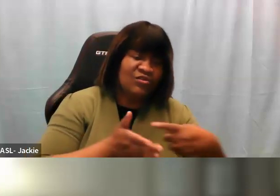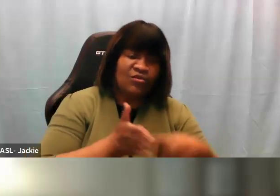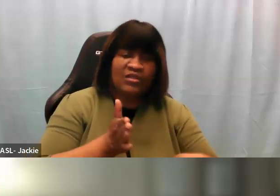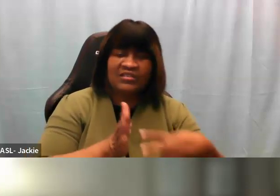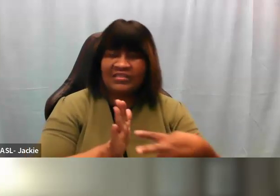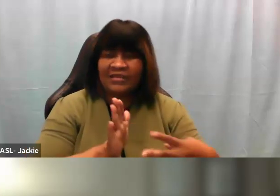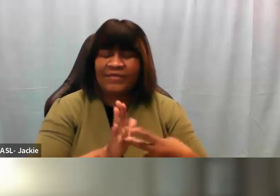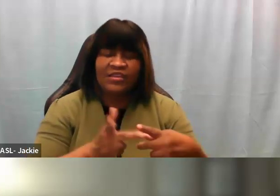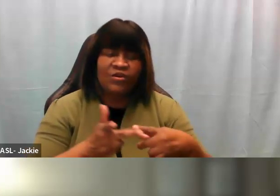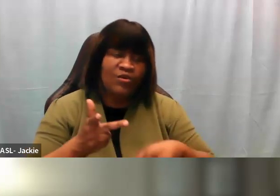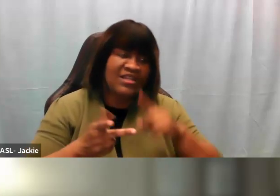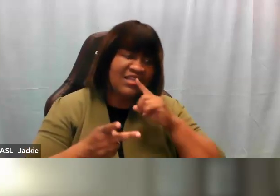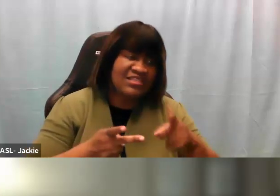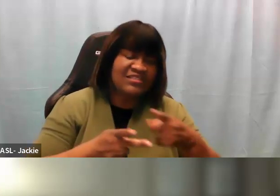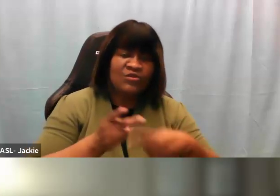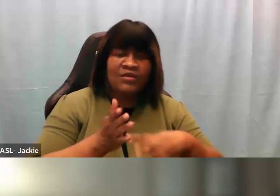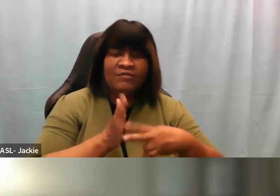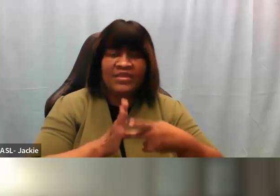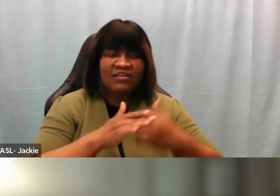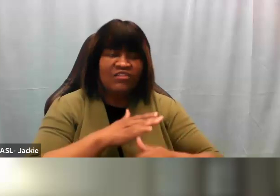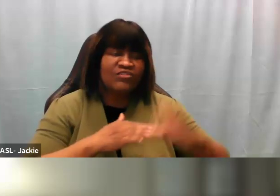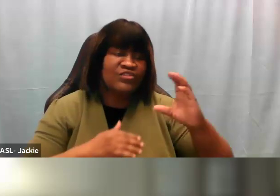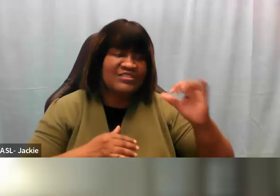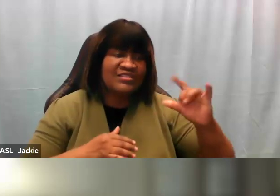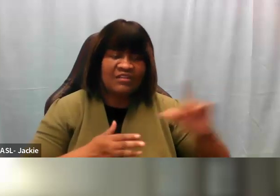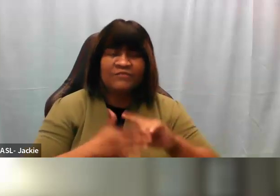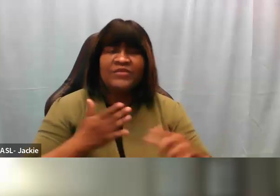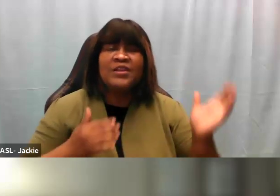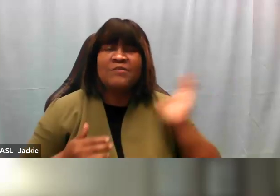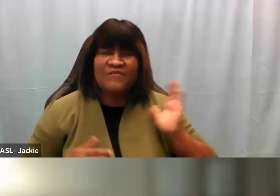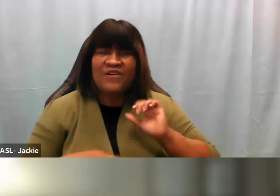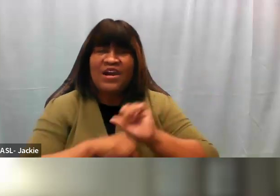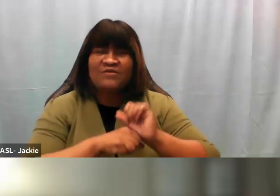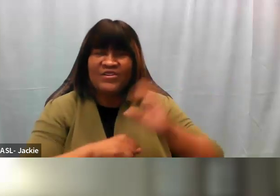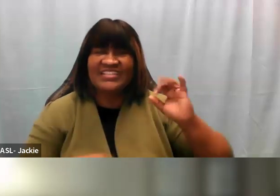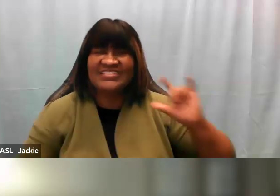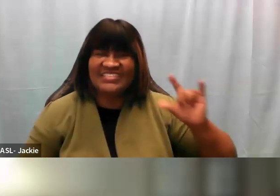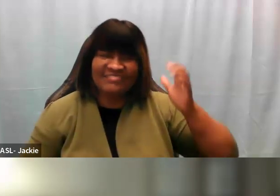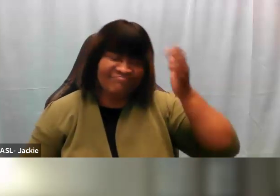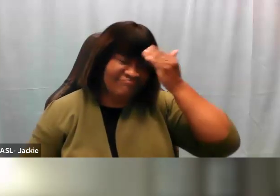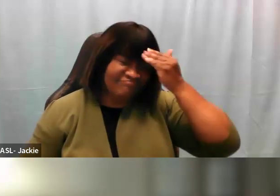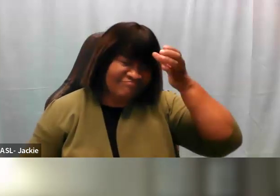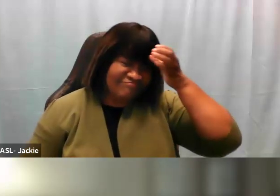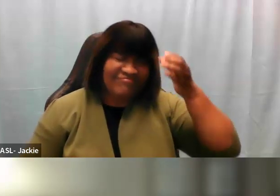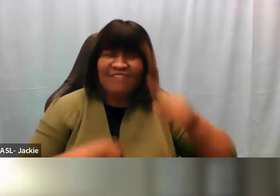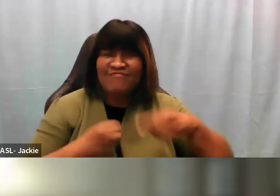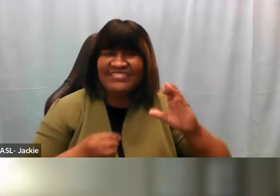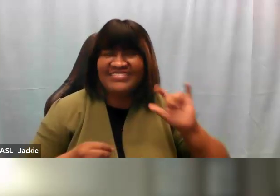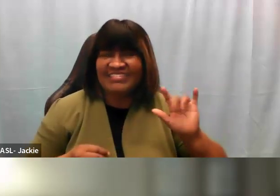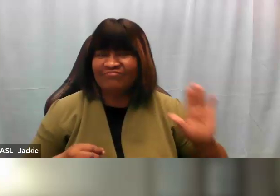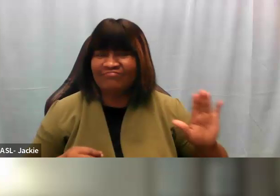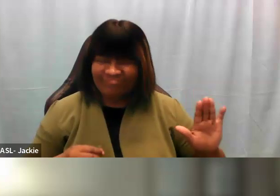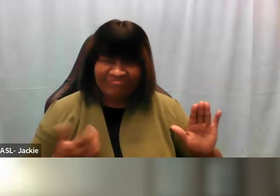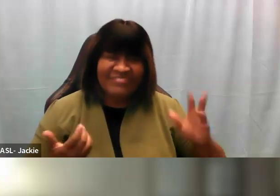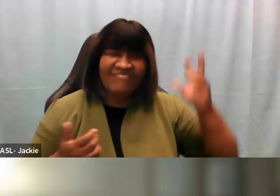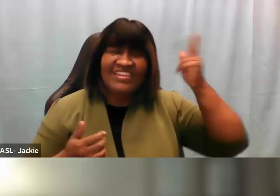for your SIL? Things like that. I also used to work at a SIL, so I'm very familiar with what the